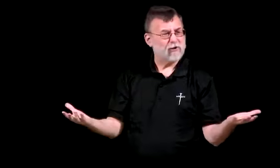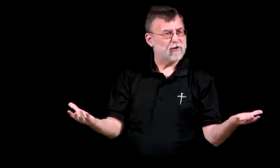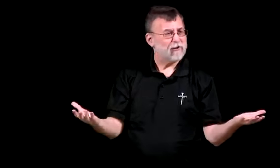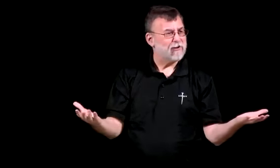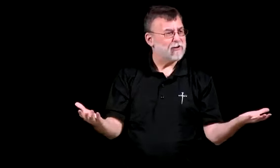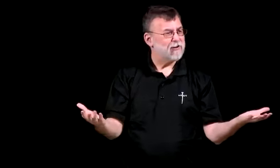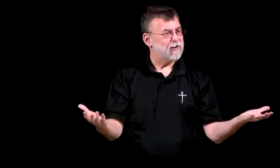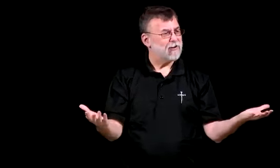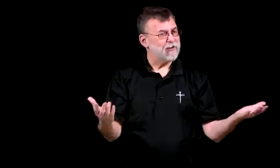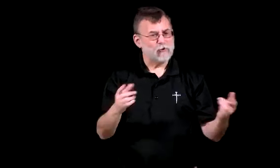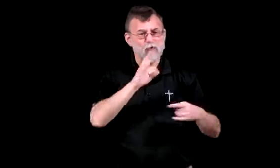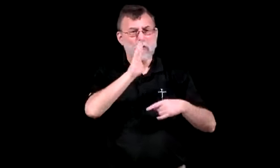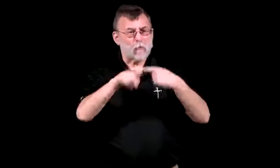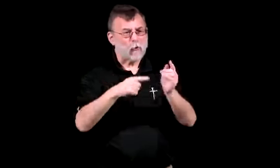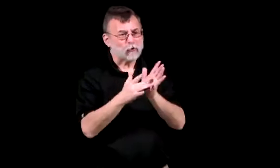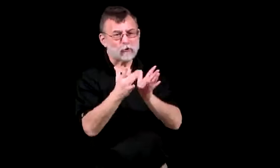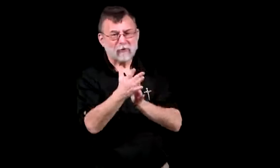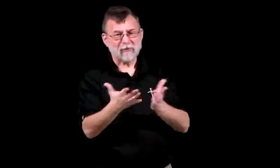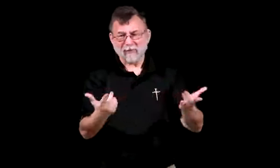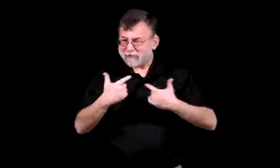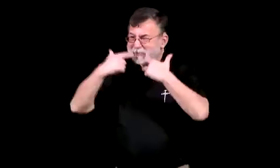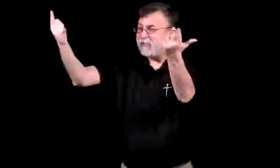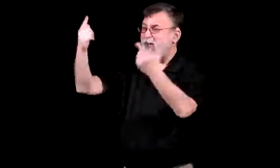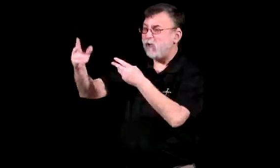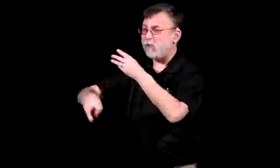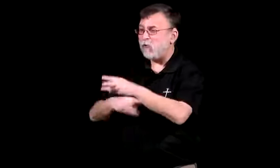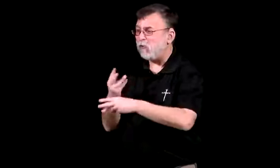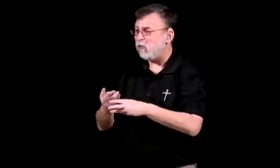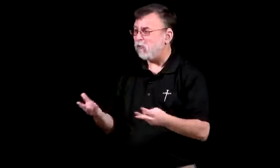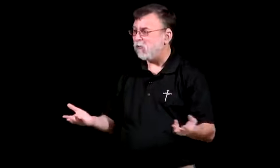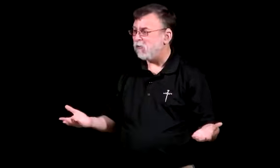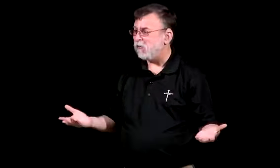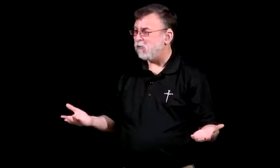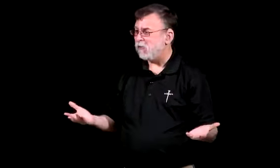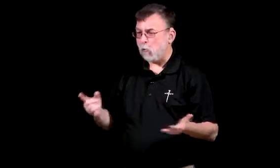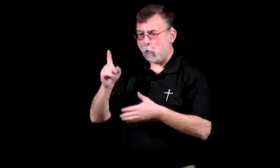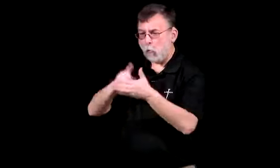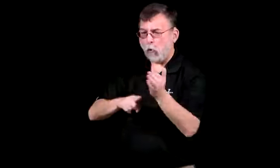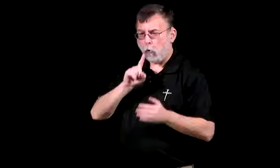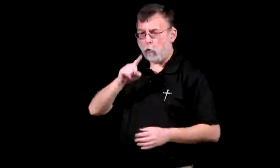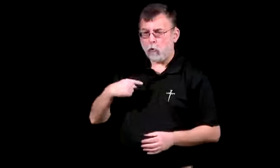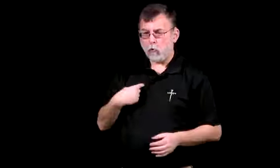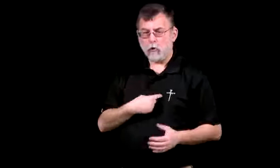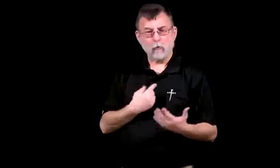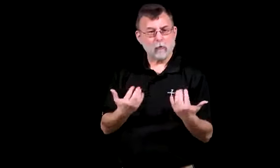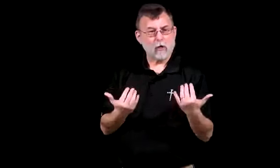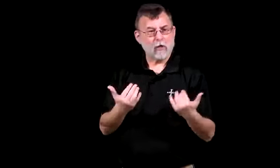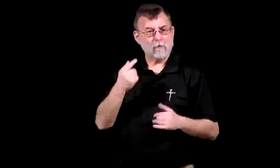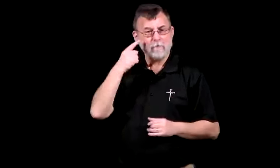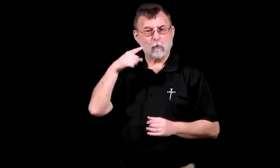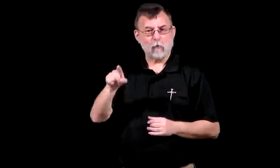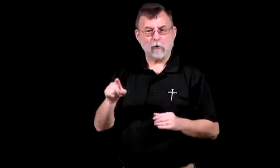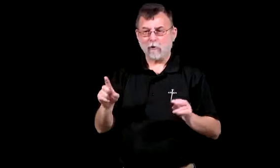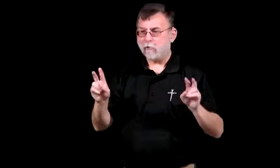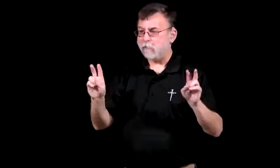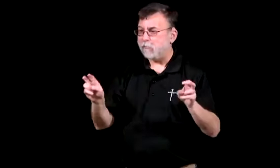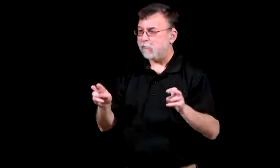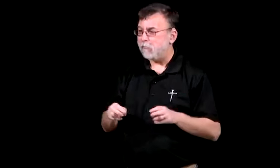Tell the world. Talk about Jesus. Share the news. What are we waiting for?